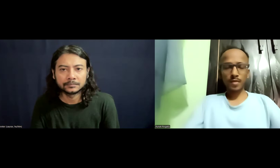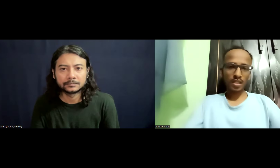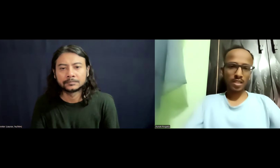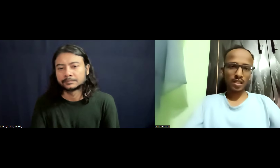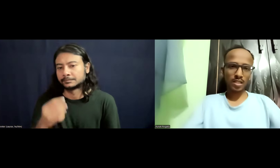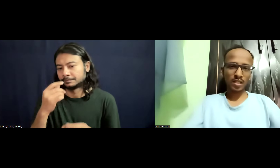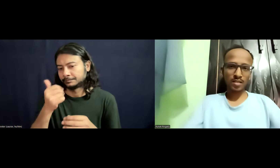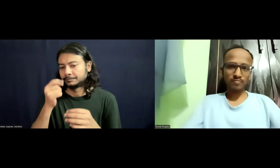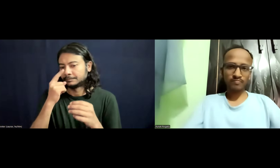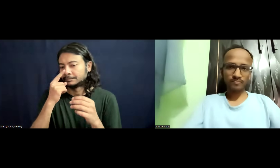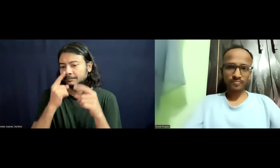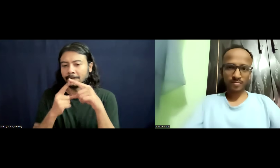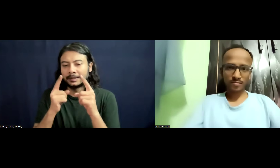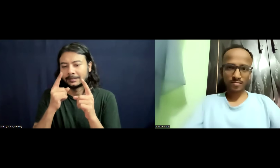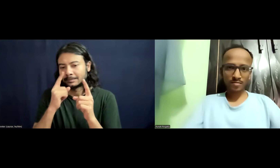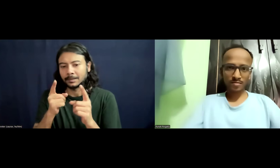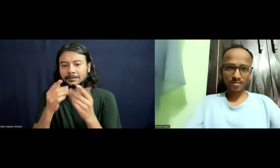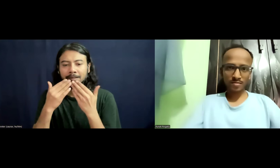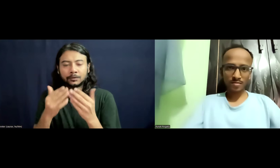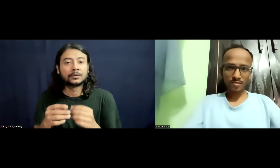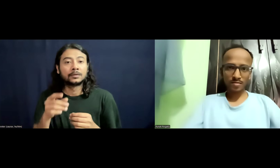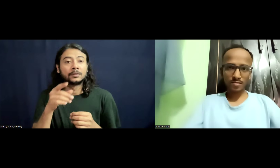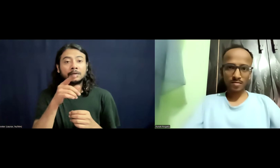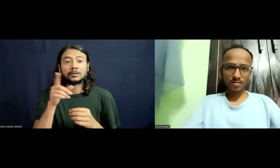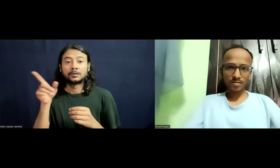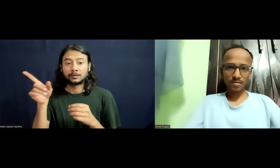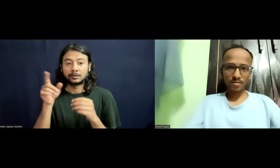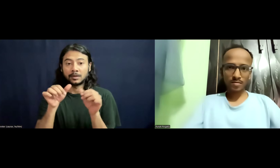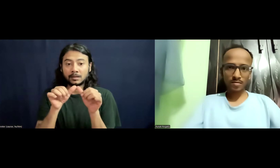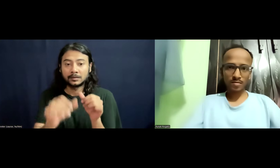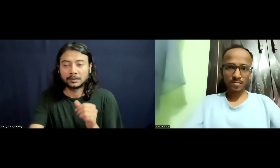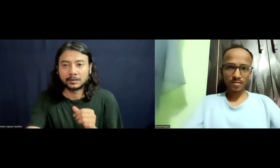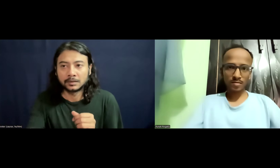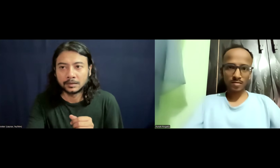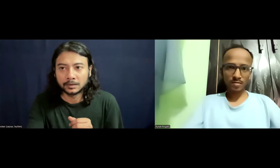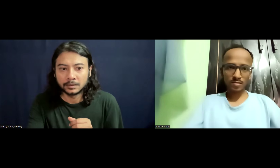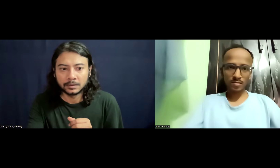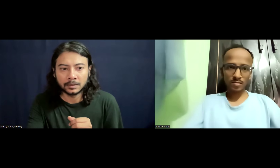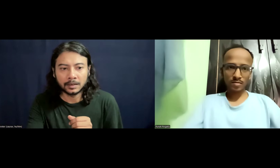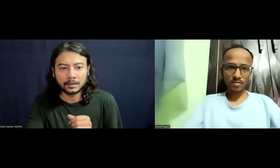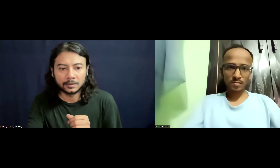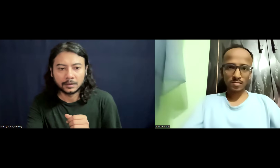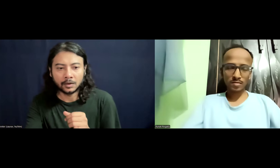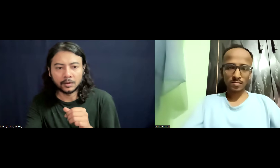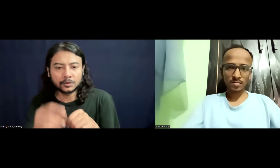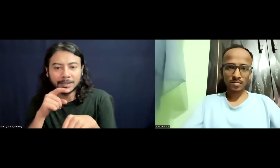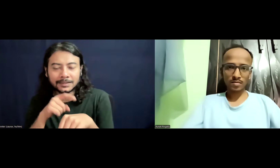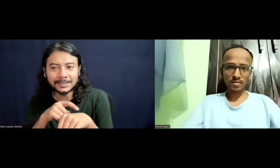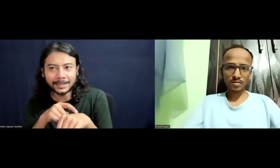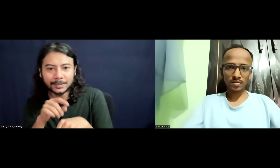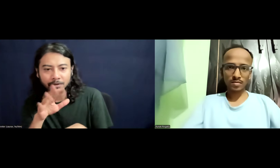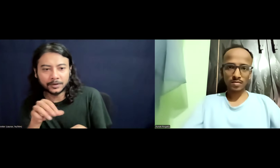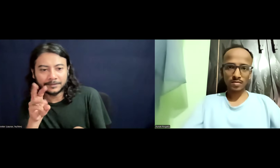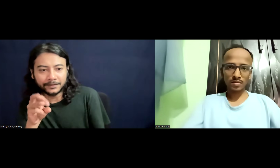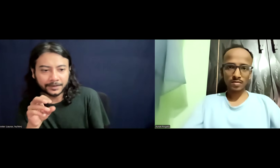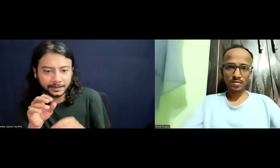Okay. See, I'll give you an example. Before answering your question, I'll give you an example. When the battle Also, of Mataji,